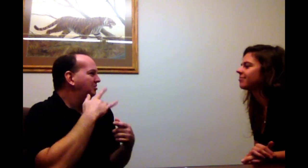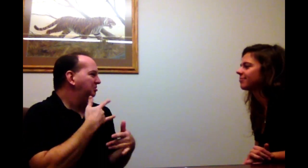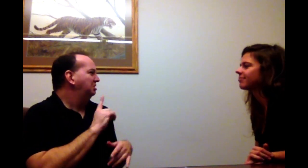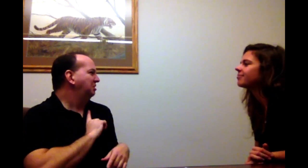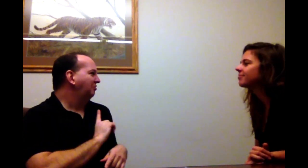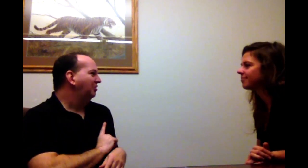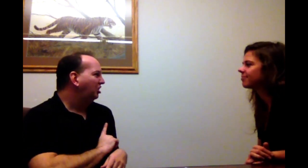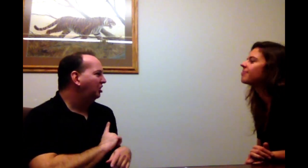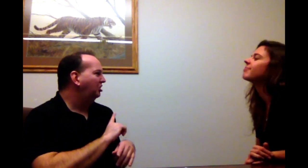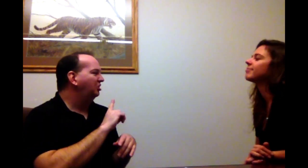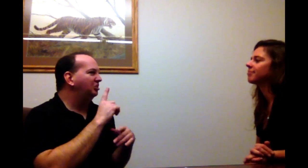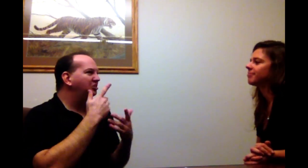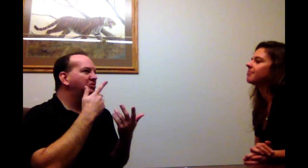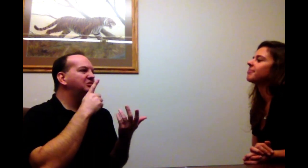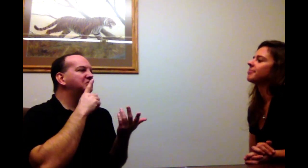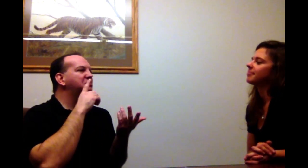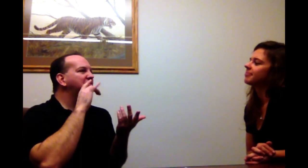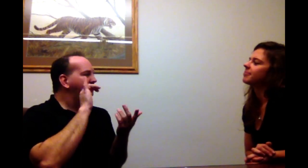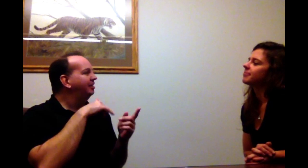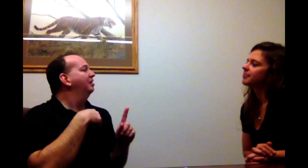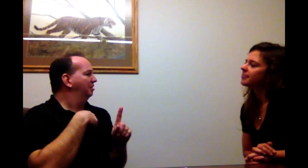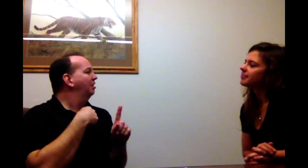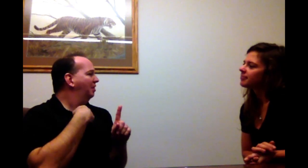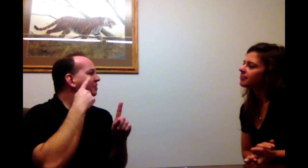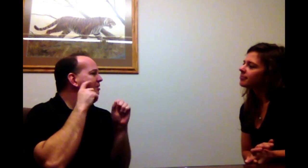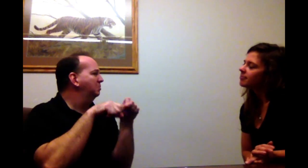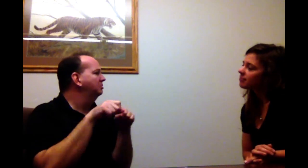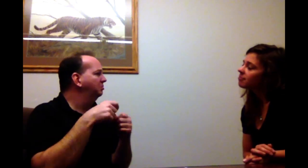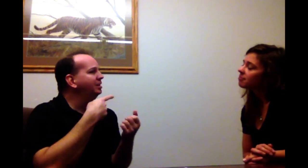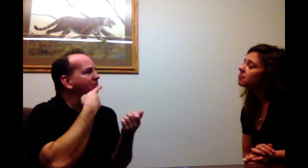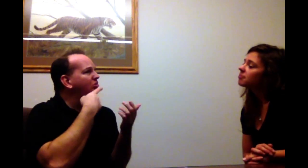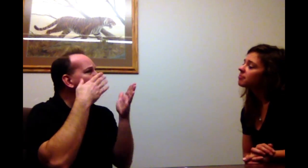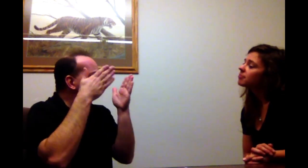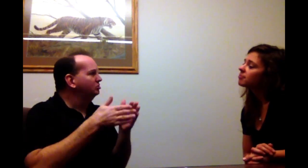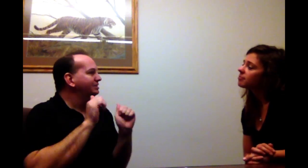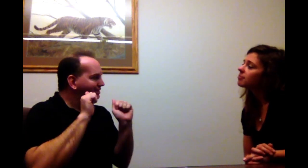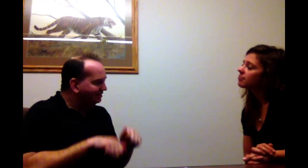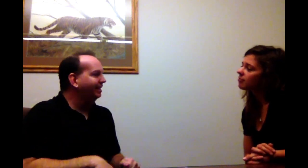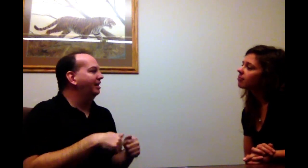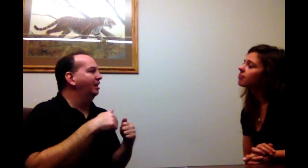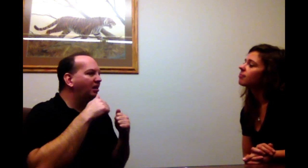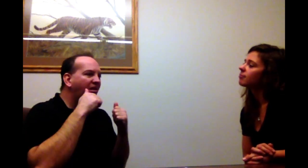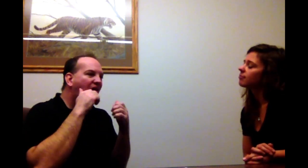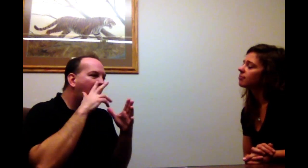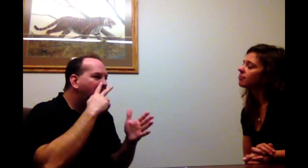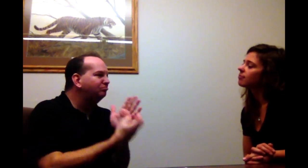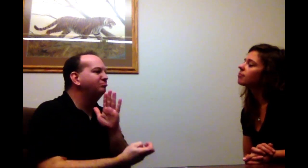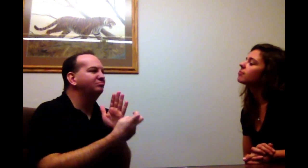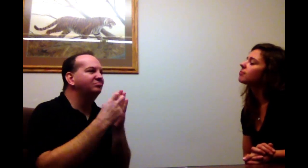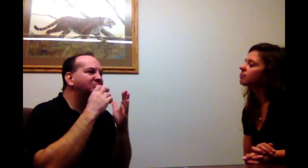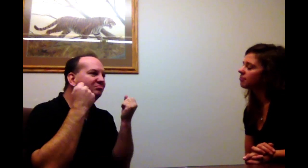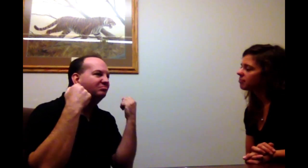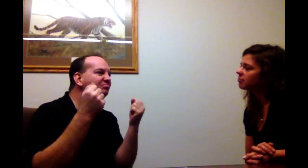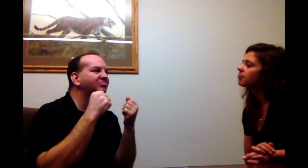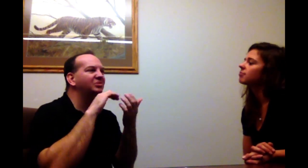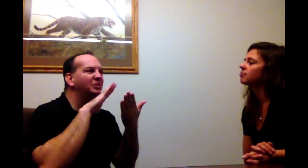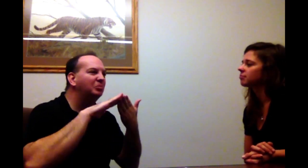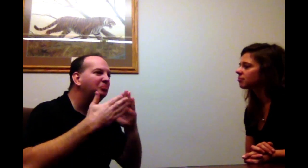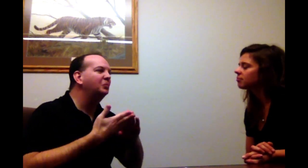just spread, this idea of deaf heart. That I think is possible. A hearing person can be immersed in the language